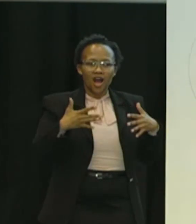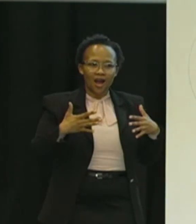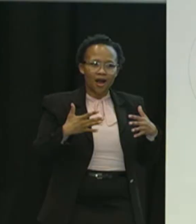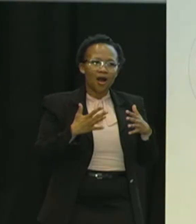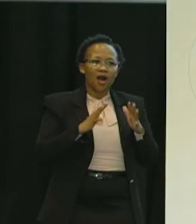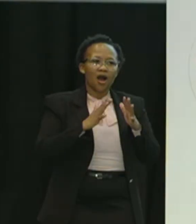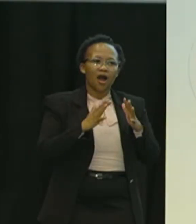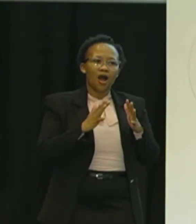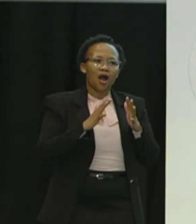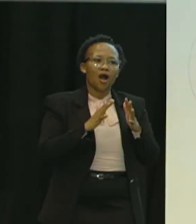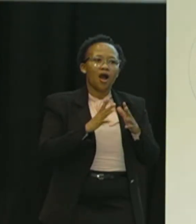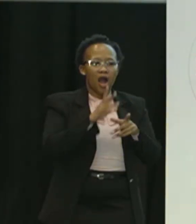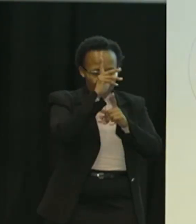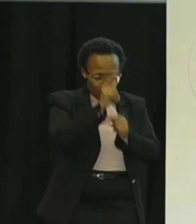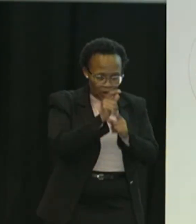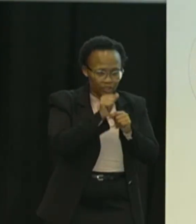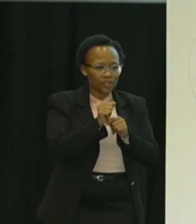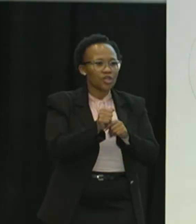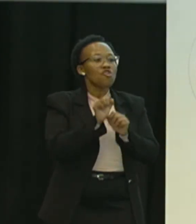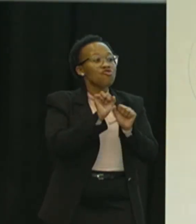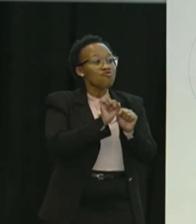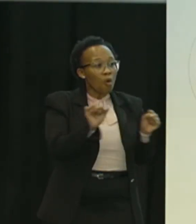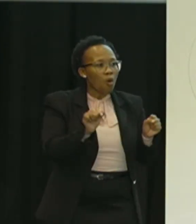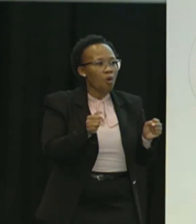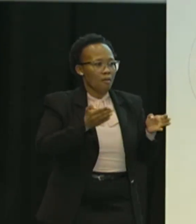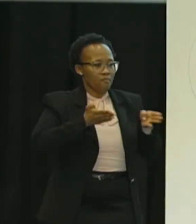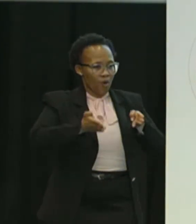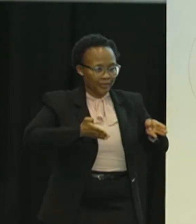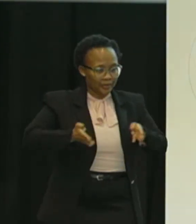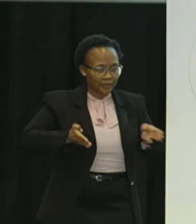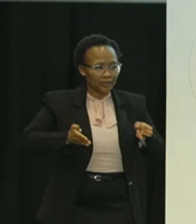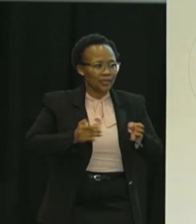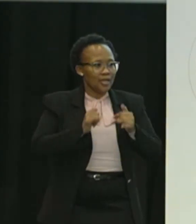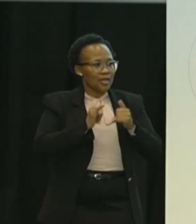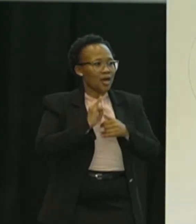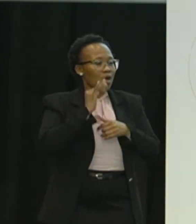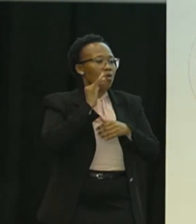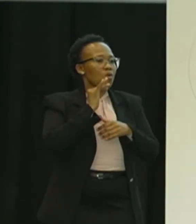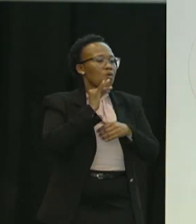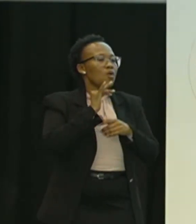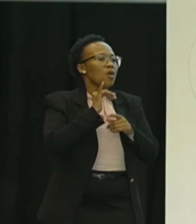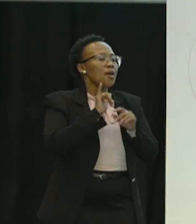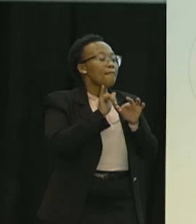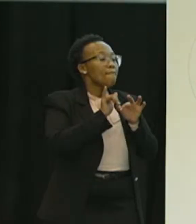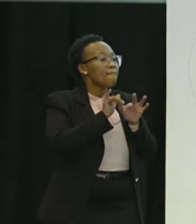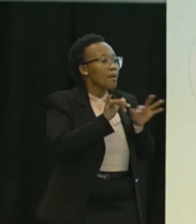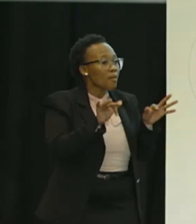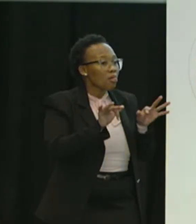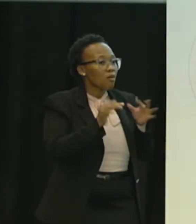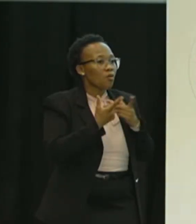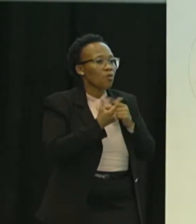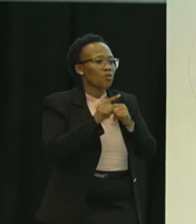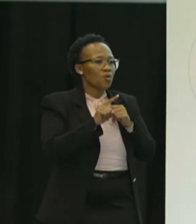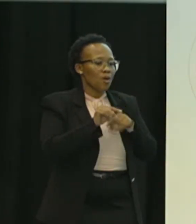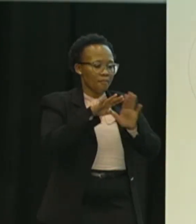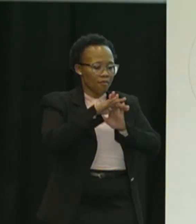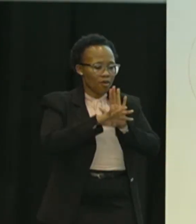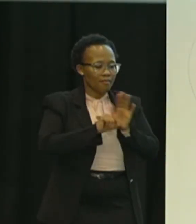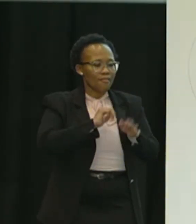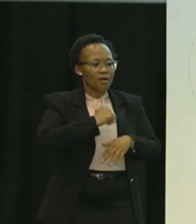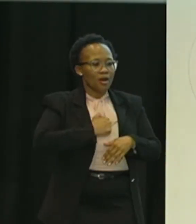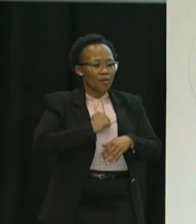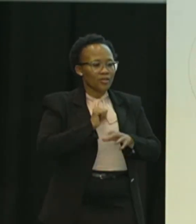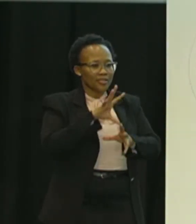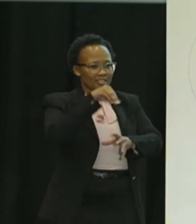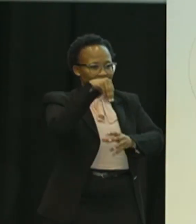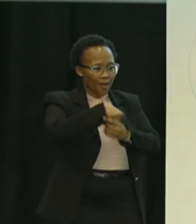forward to hearing from you what has been your experiences, especially as people that have been implementing our programs as